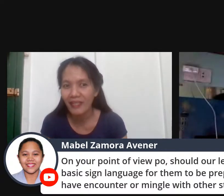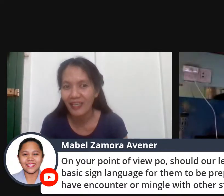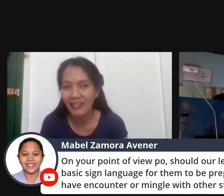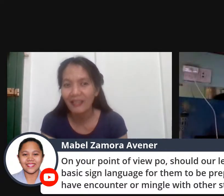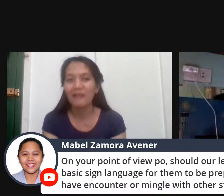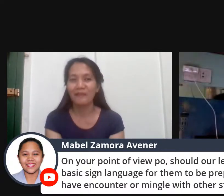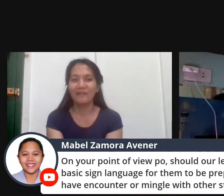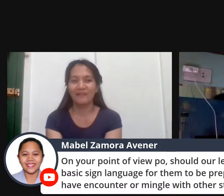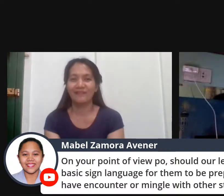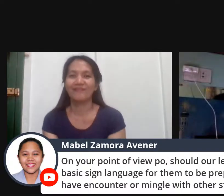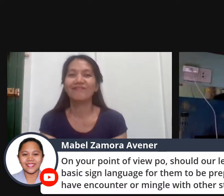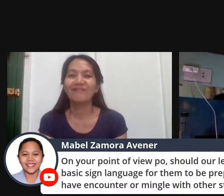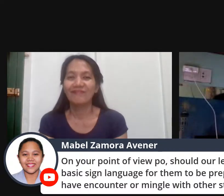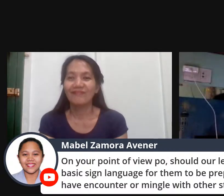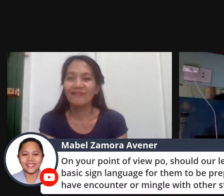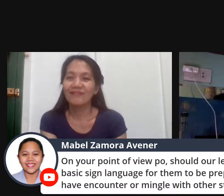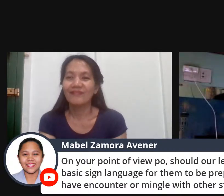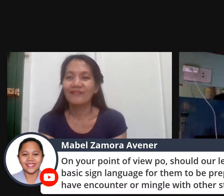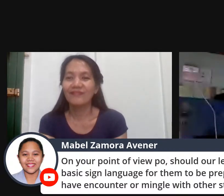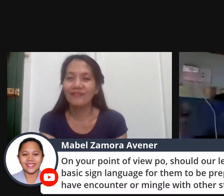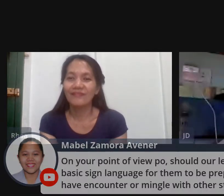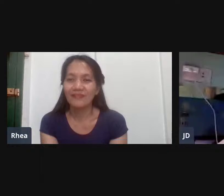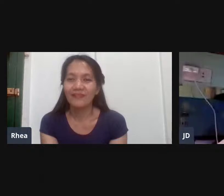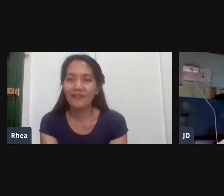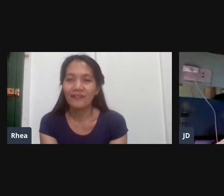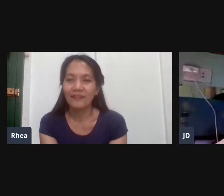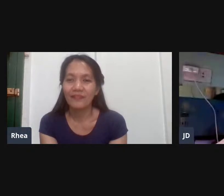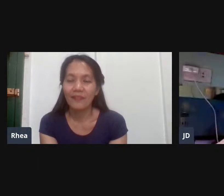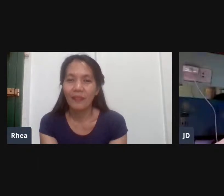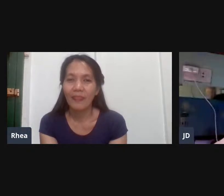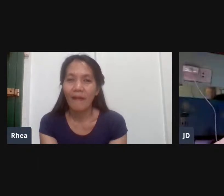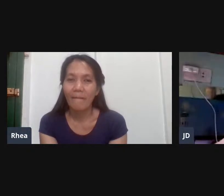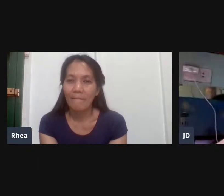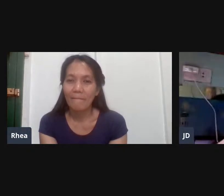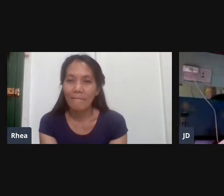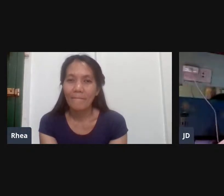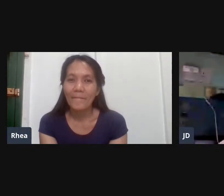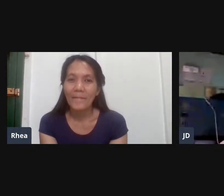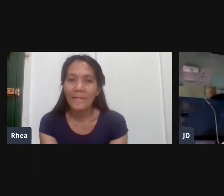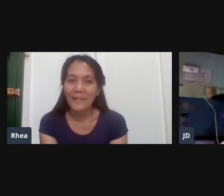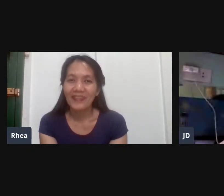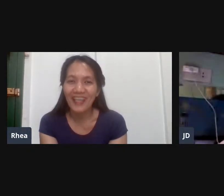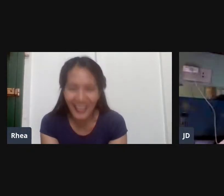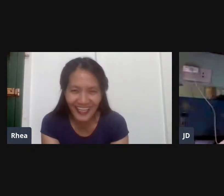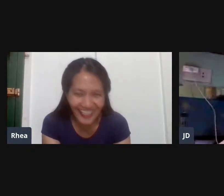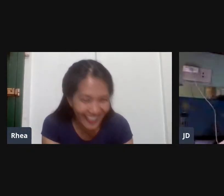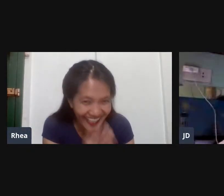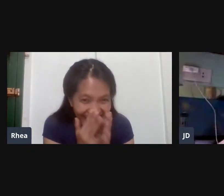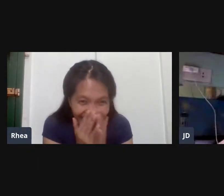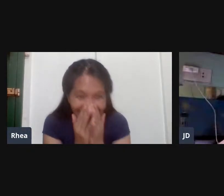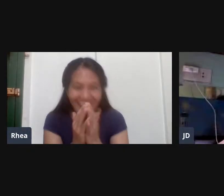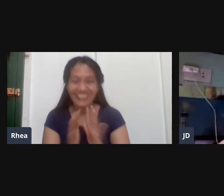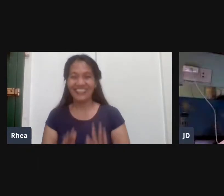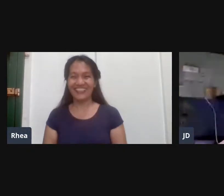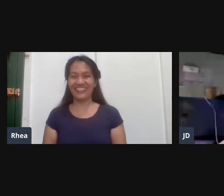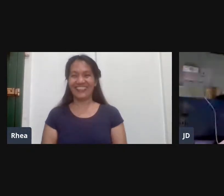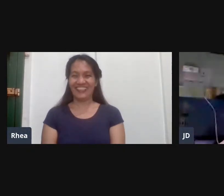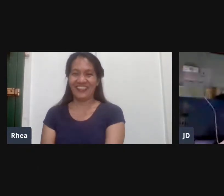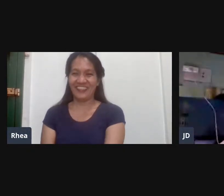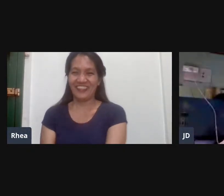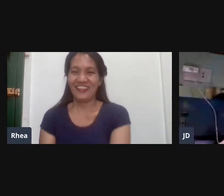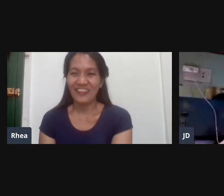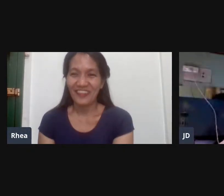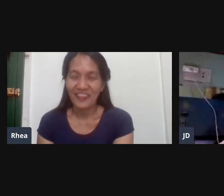serve the deaf community. Thank you, Mama Bell. Wow, ang Miss Universe yung sagot. Okay, yung question ni